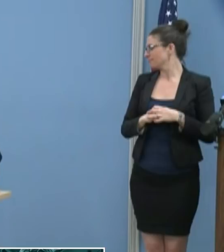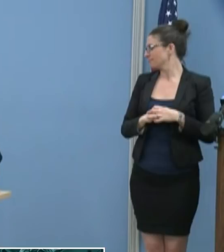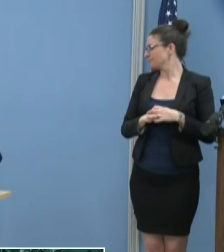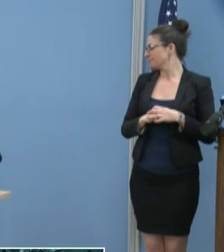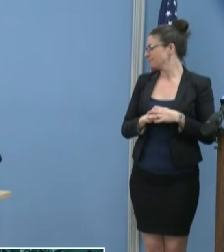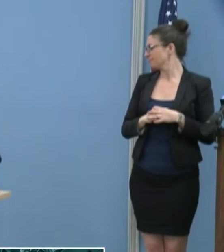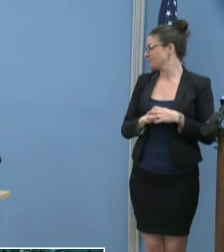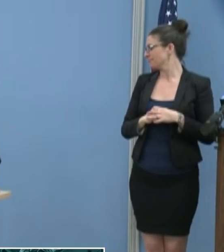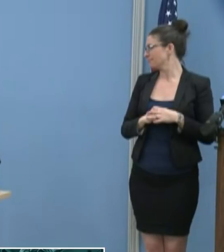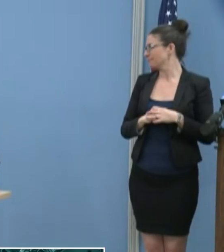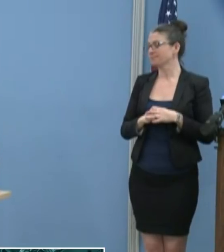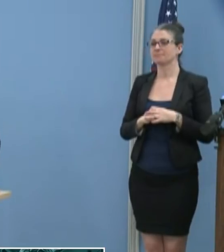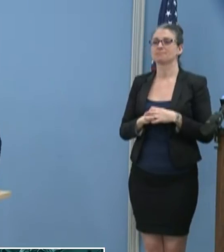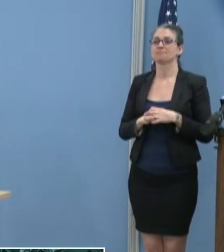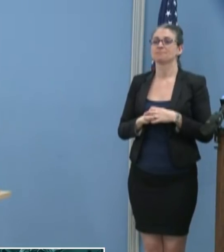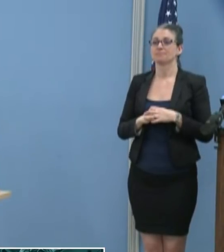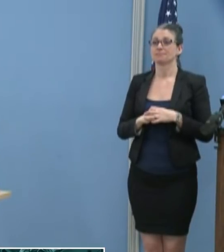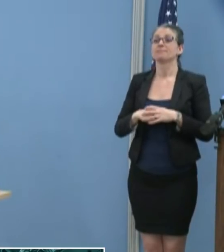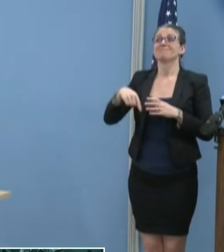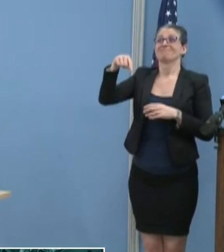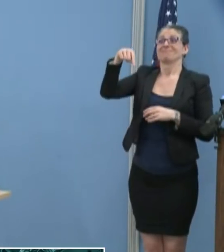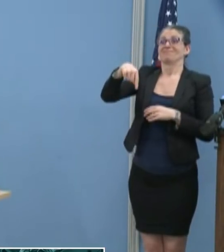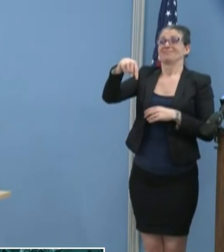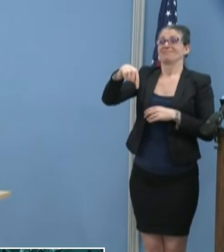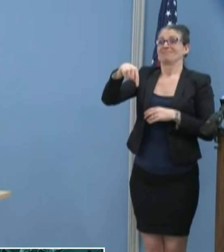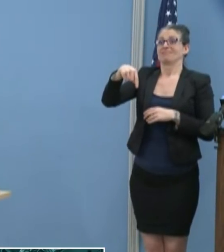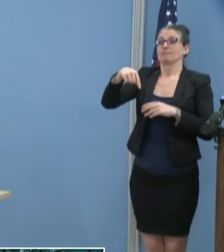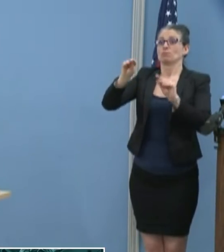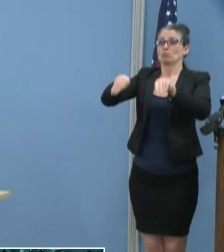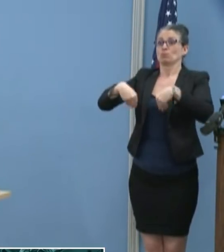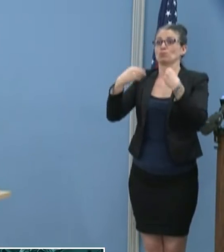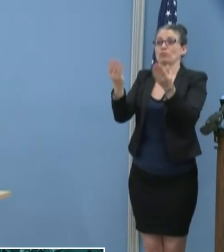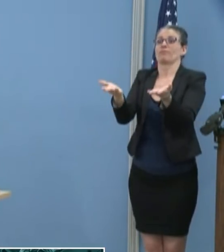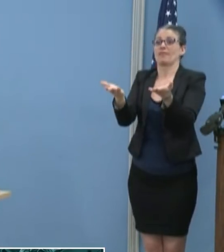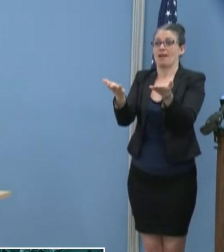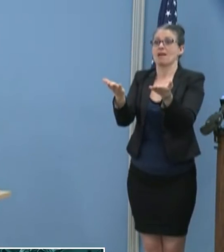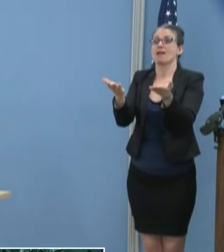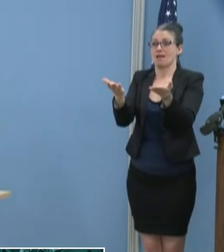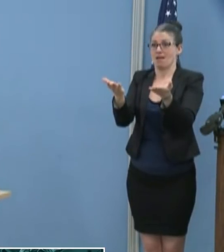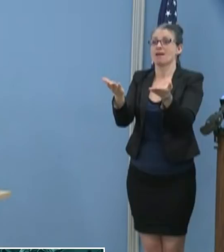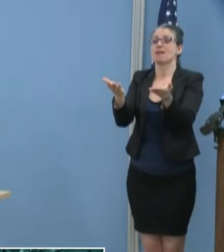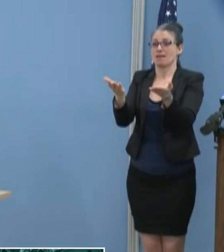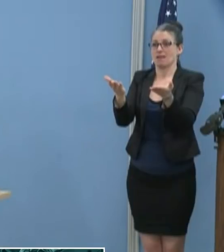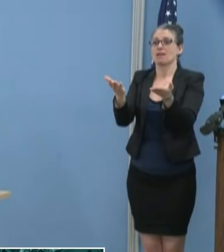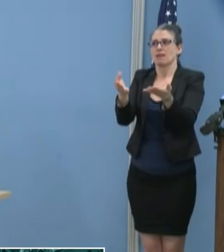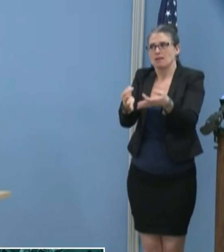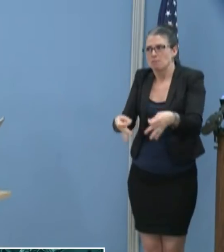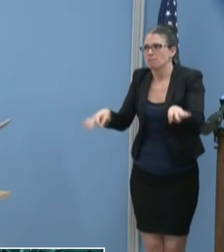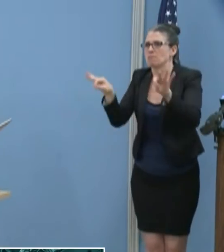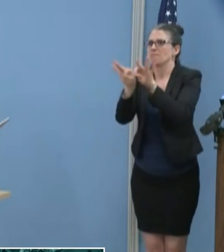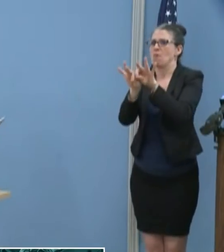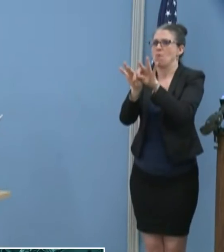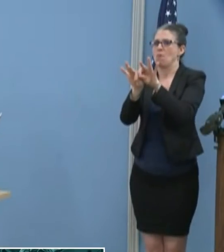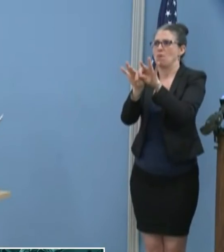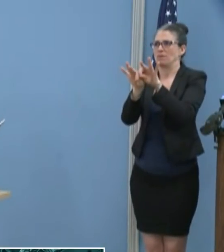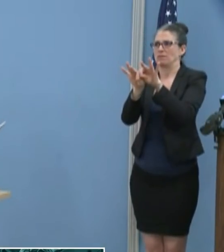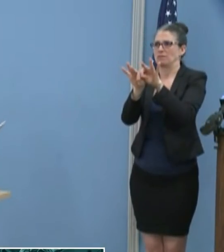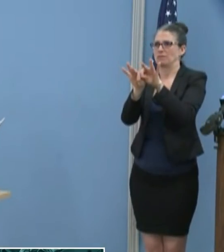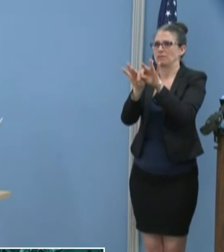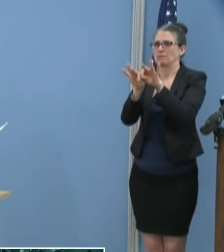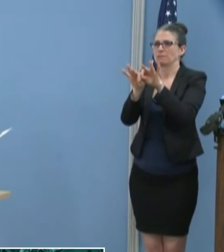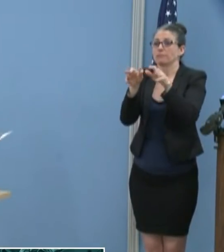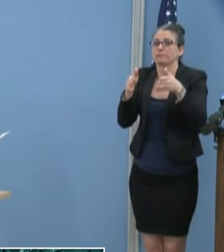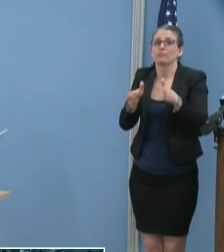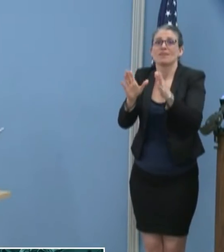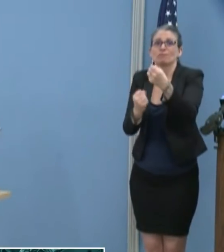And this bill provides necessary resources and legal remedies